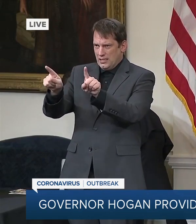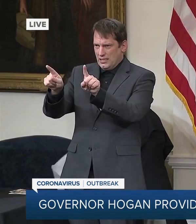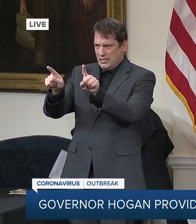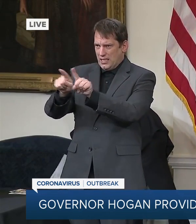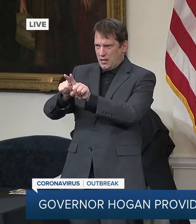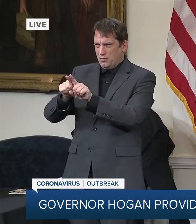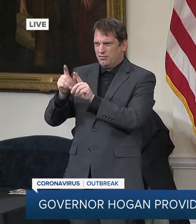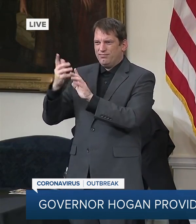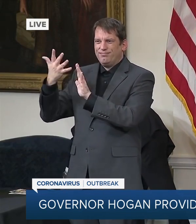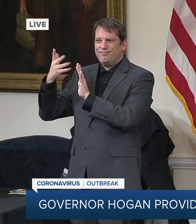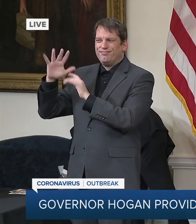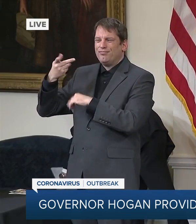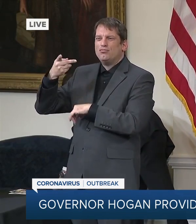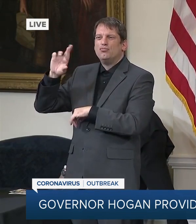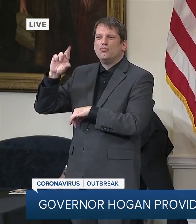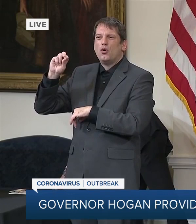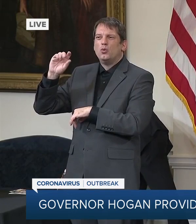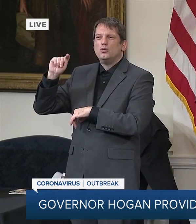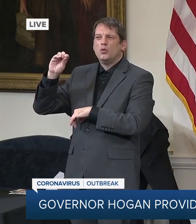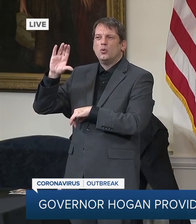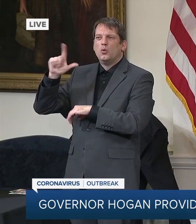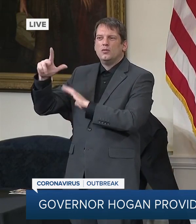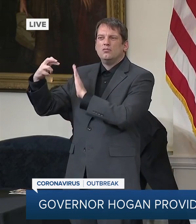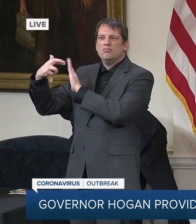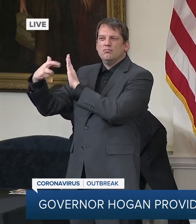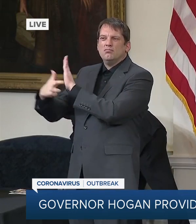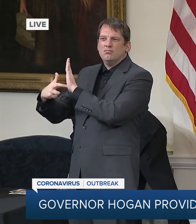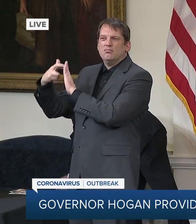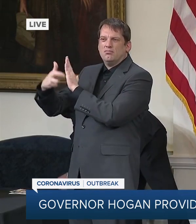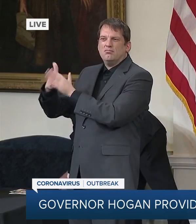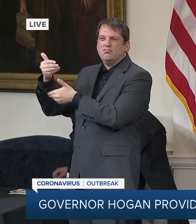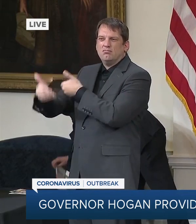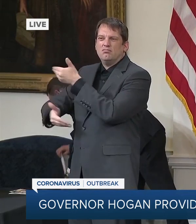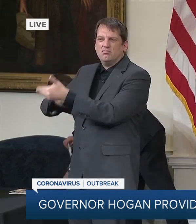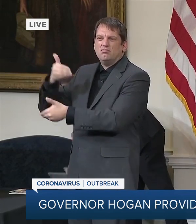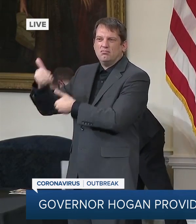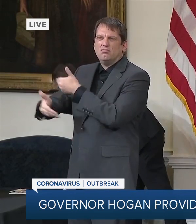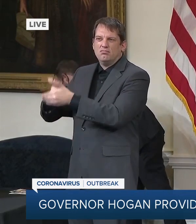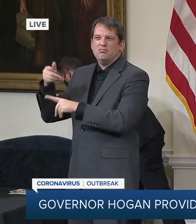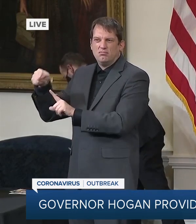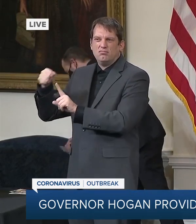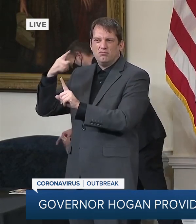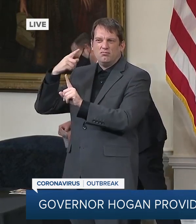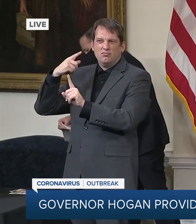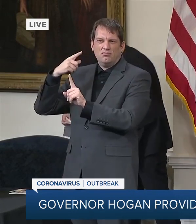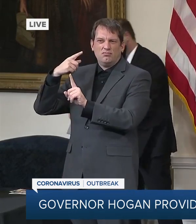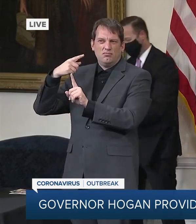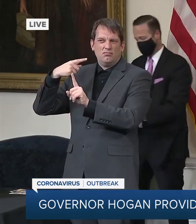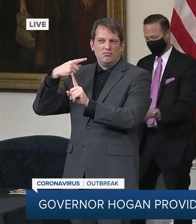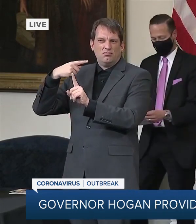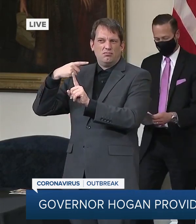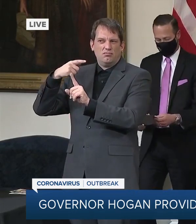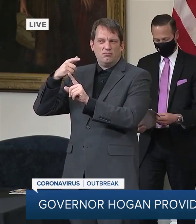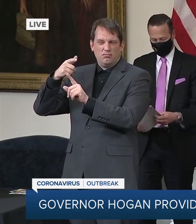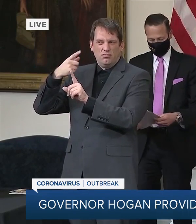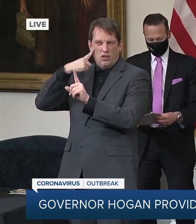the state orders were in order, and I think his thoughts were that perhaps he